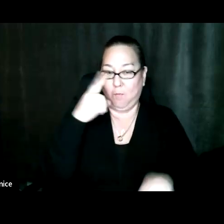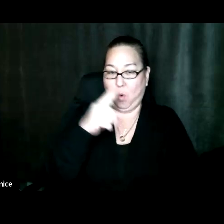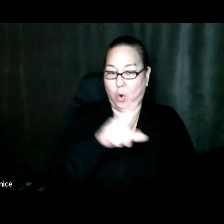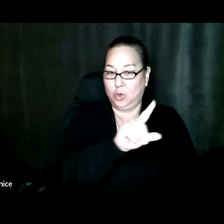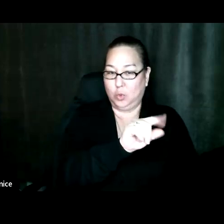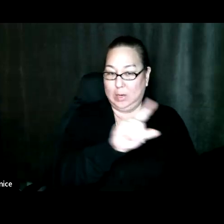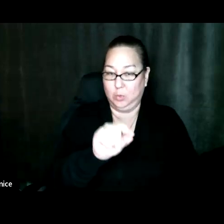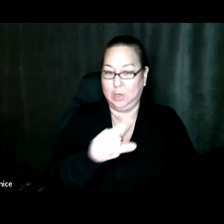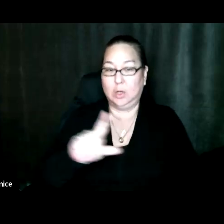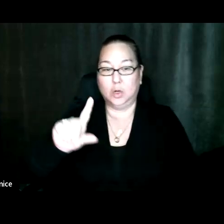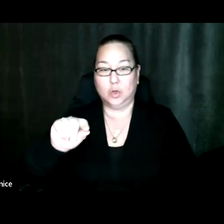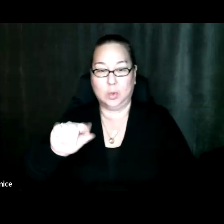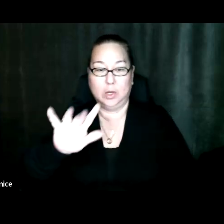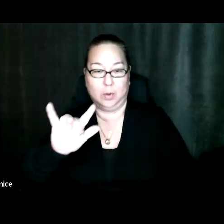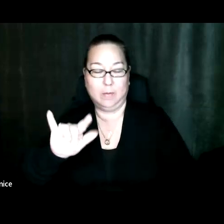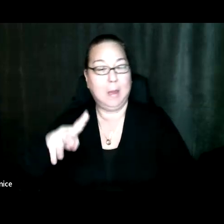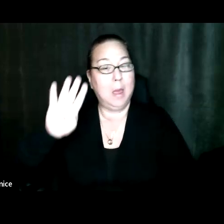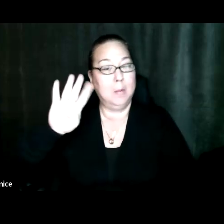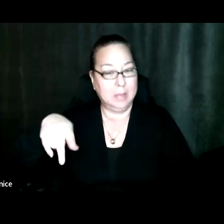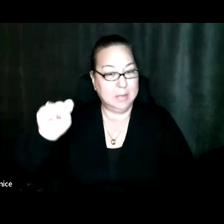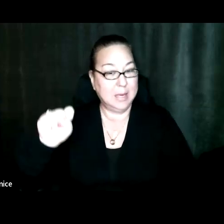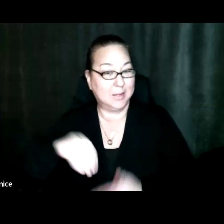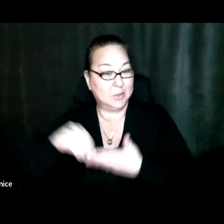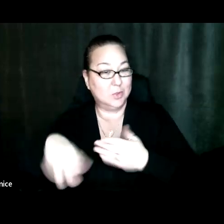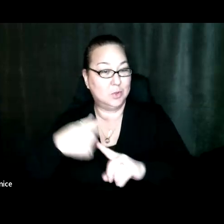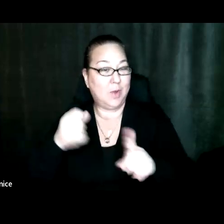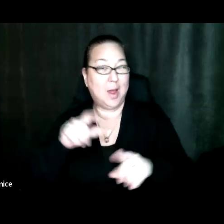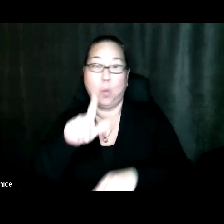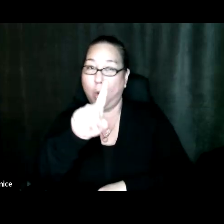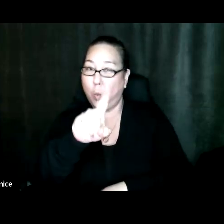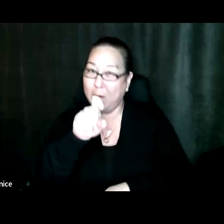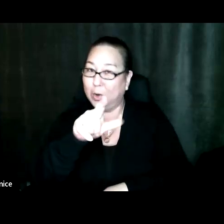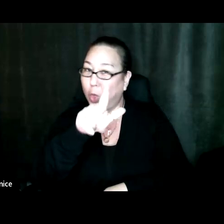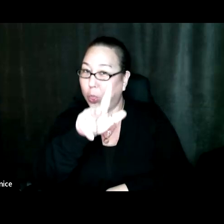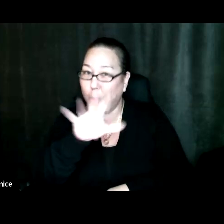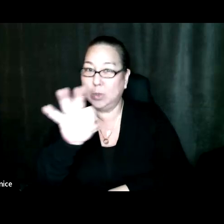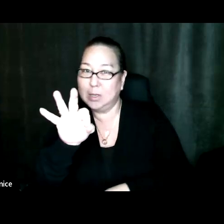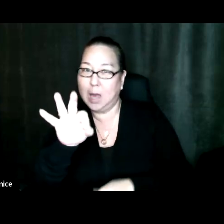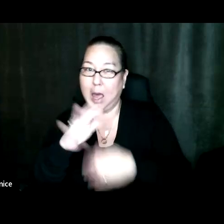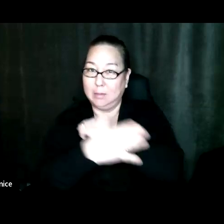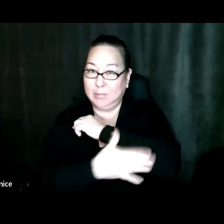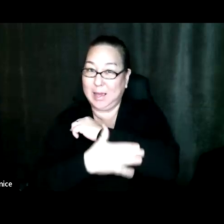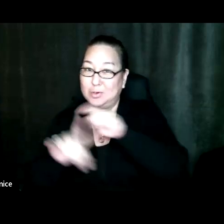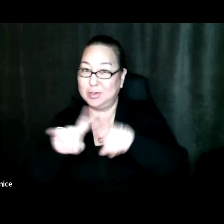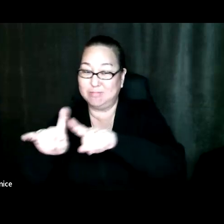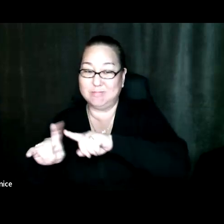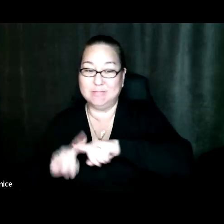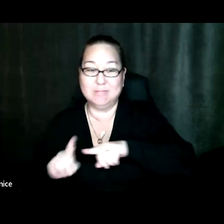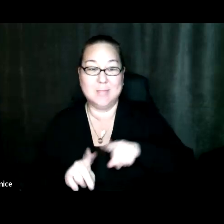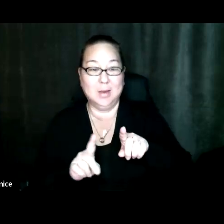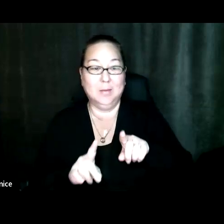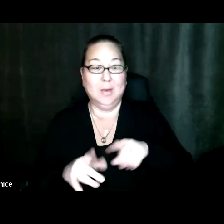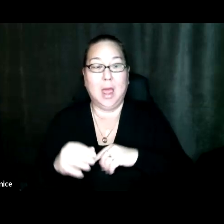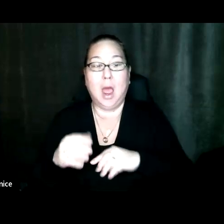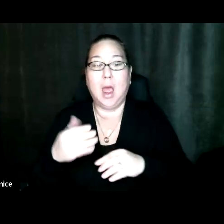countries, and almost 1 in 2 students speak a different language at home. At multiple points throughout the strategic report,